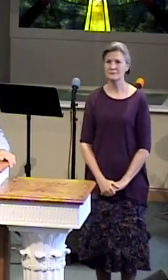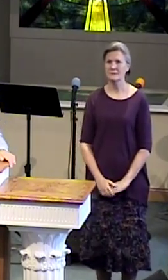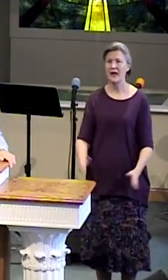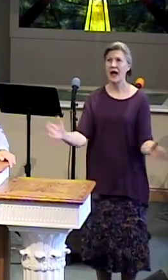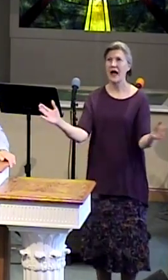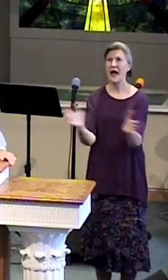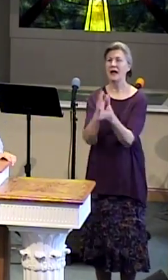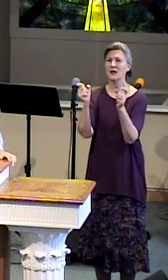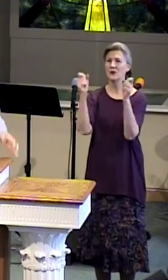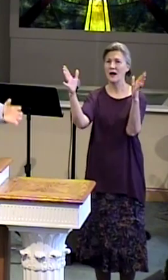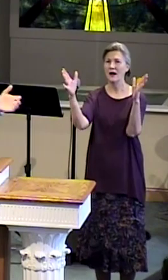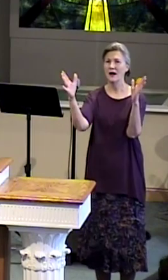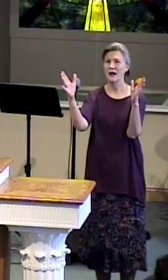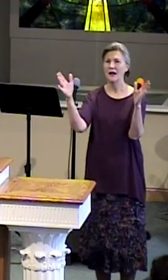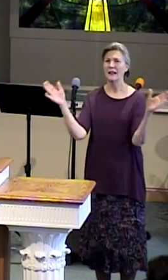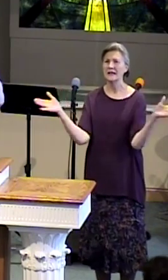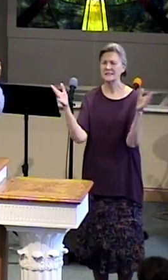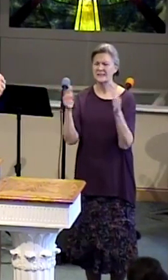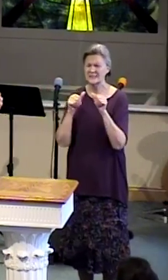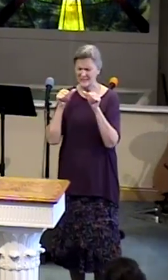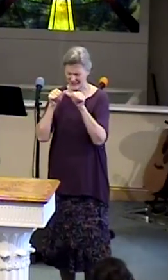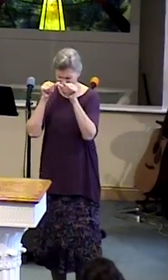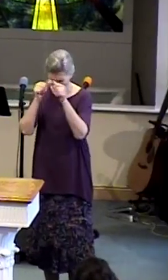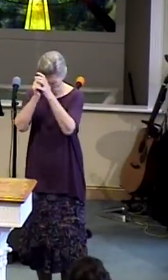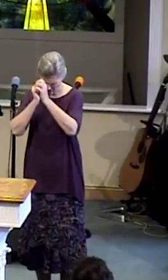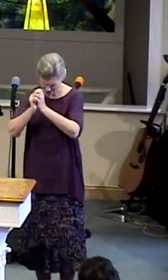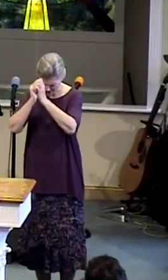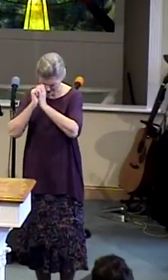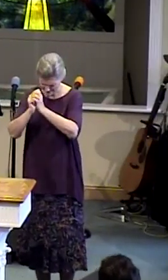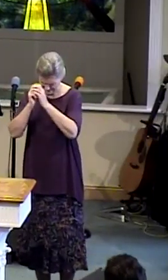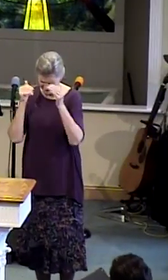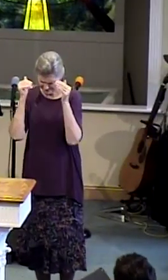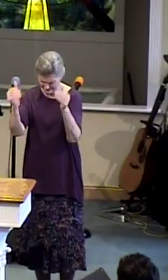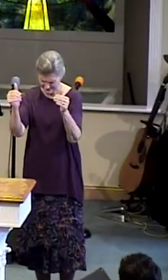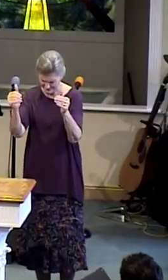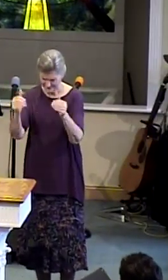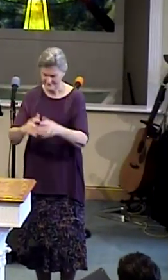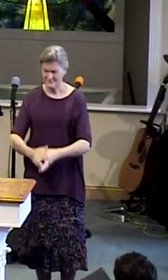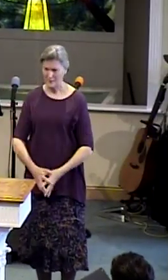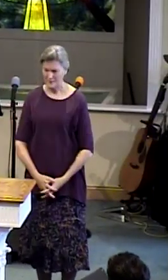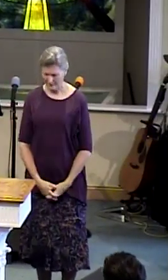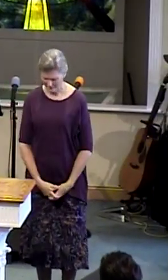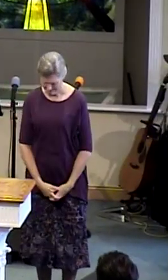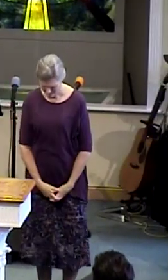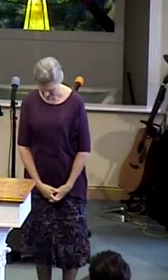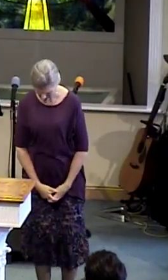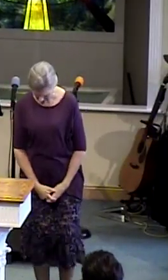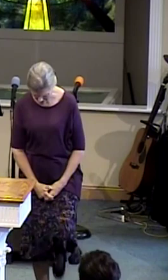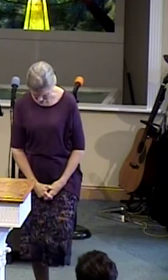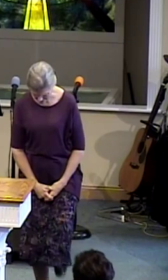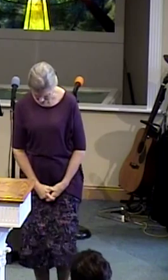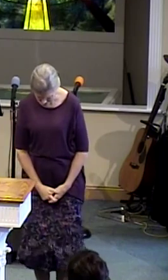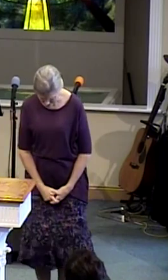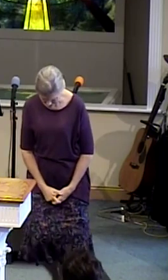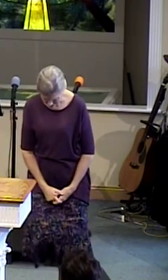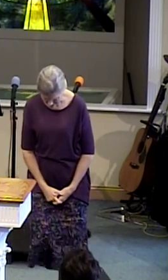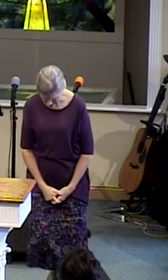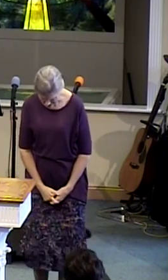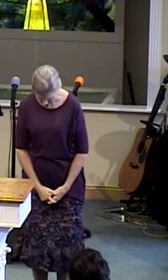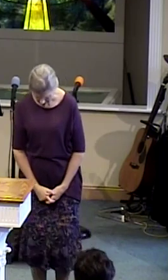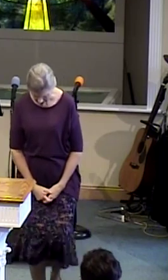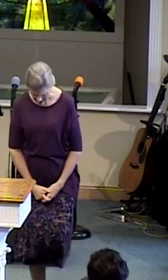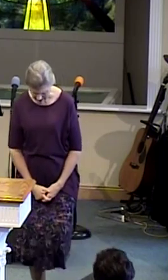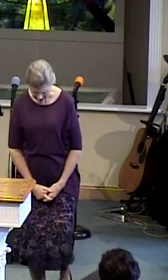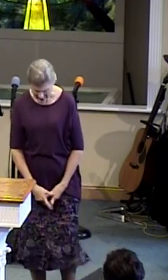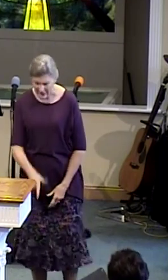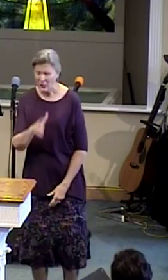Hallelujah. Oh, let's continue that for a moment. Lord, I'm going to do it. I'm going to obey you. I'm going to